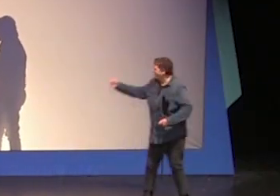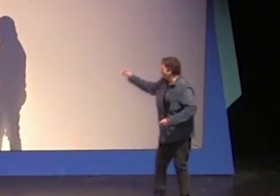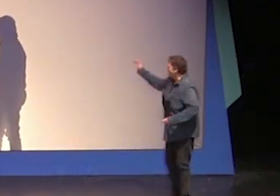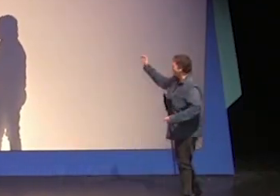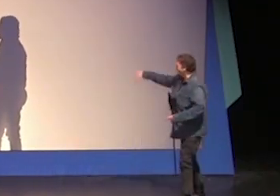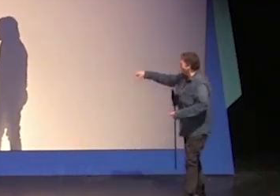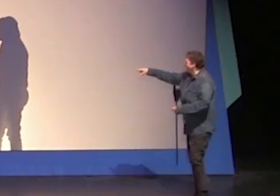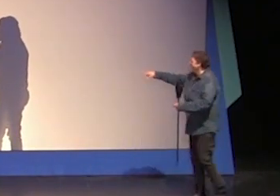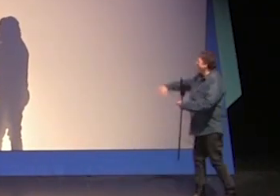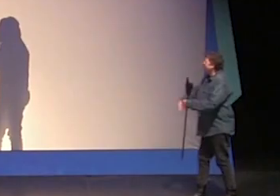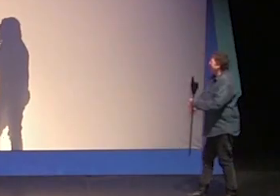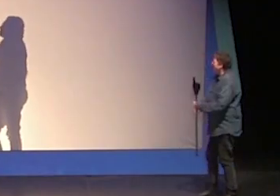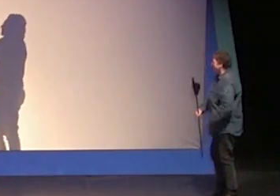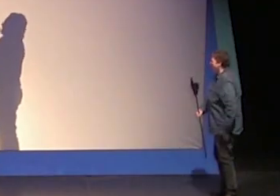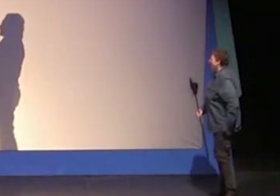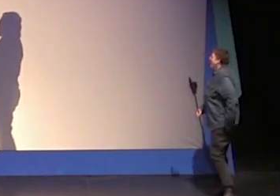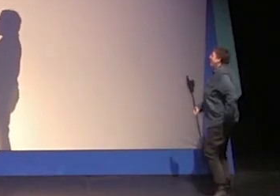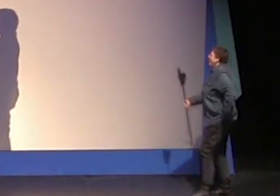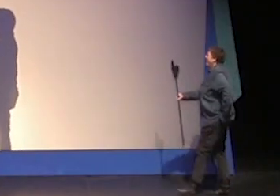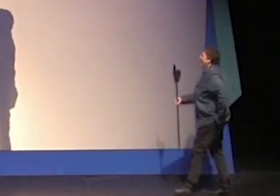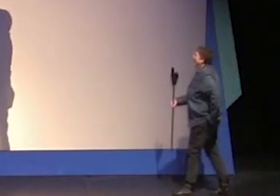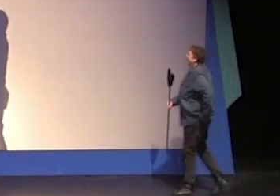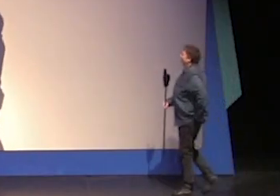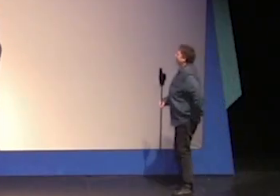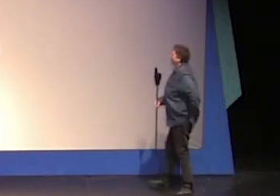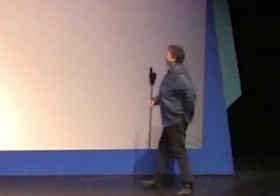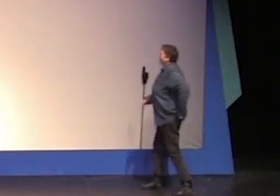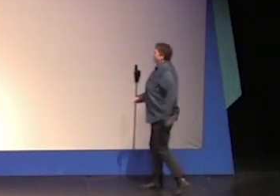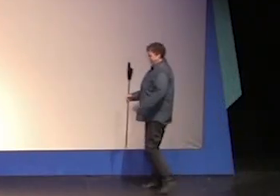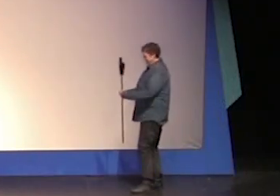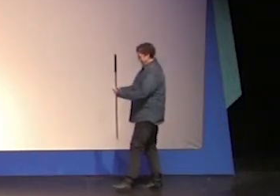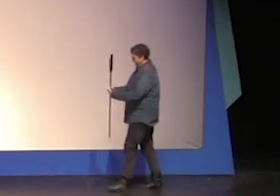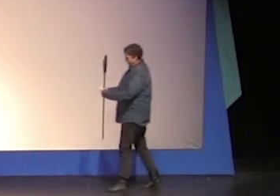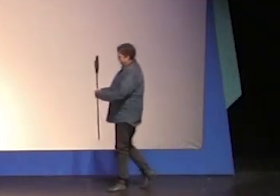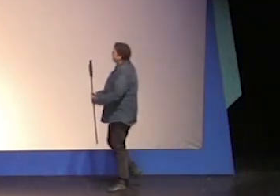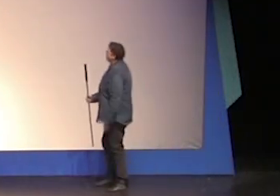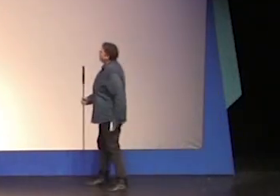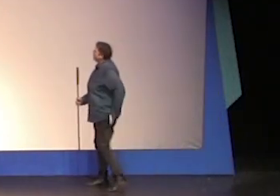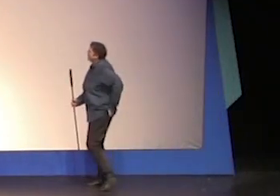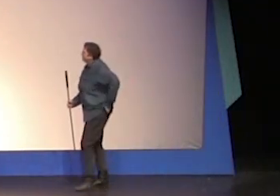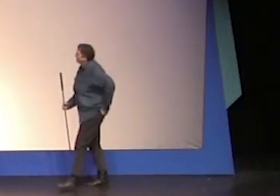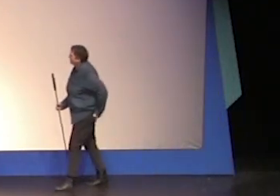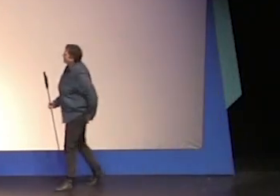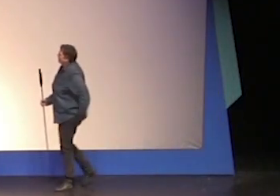right? You know, do you know? Yes, you do. Right, okay.